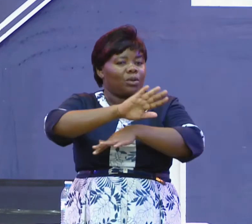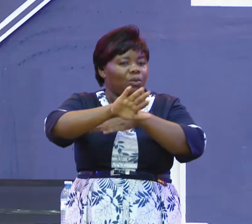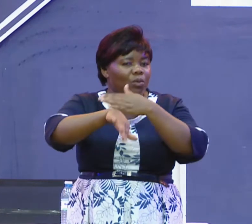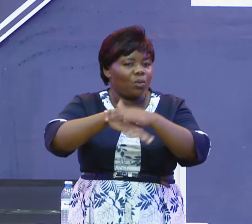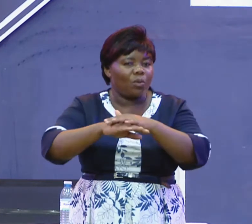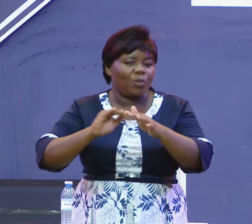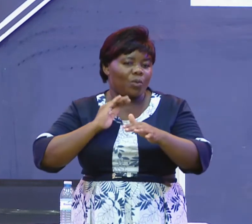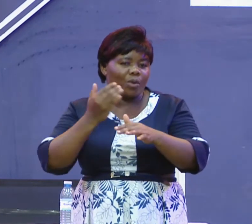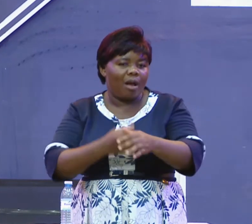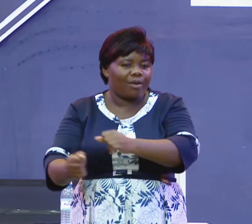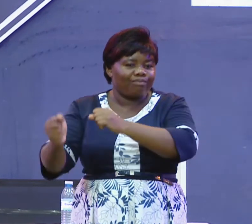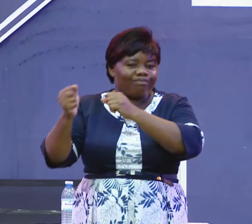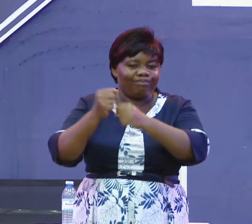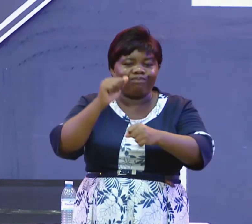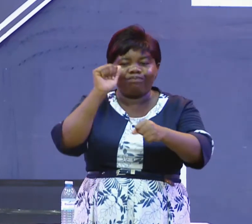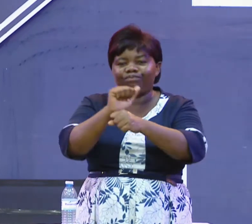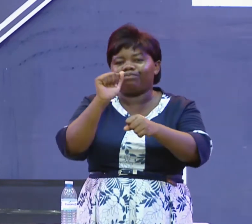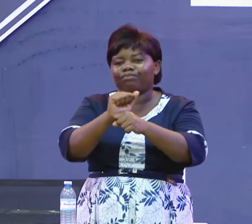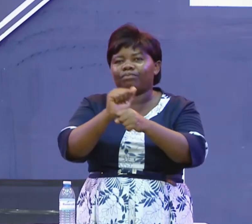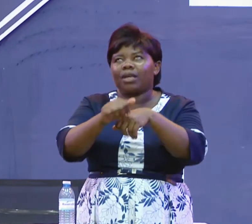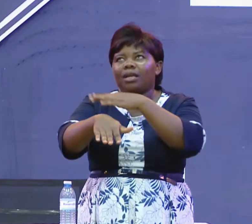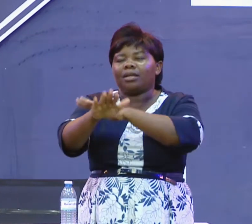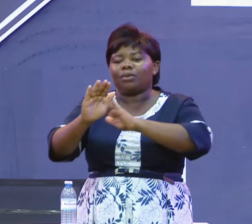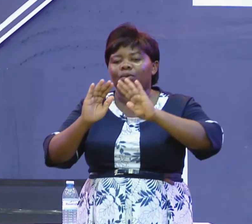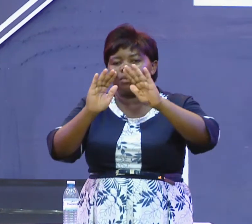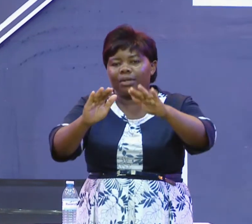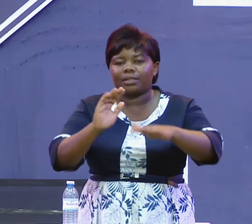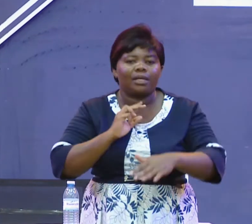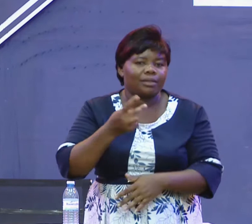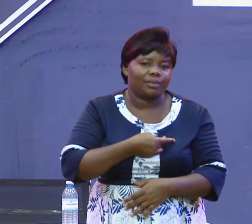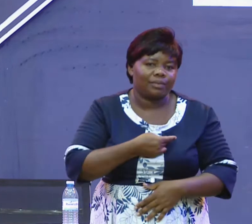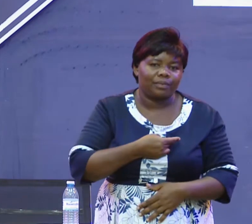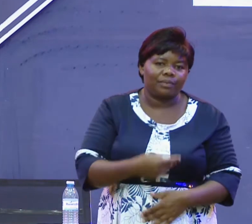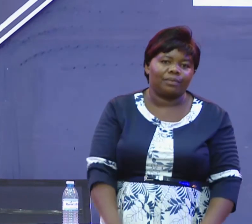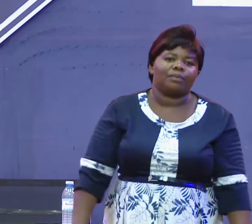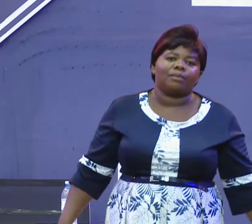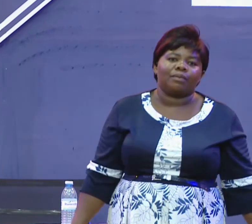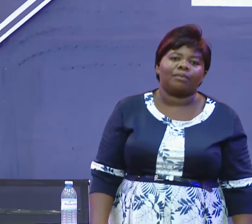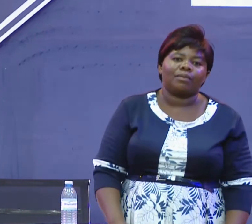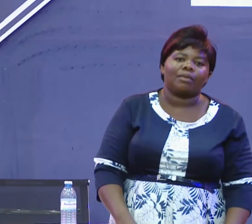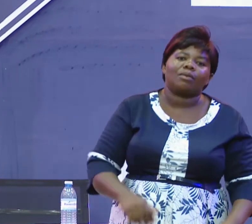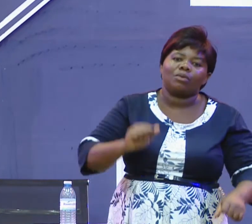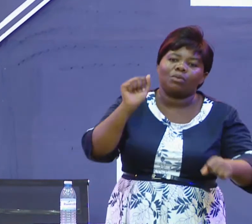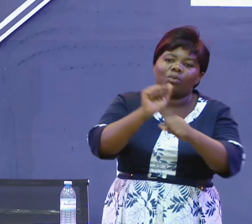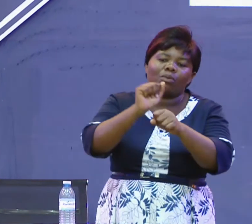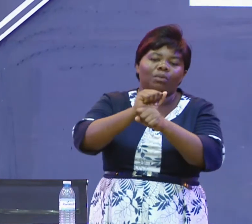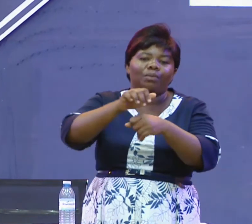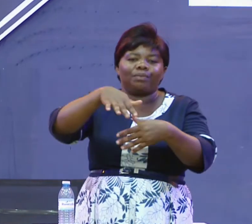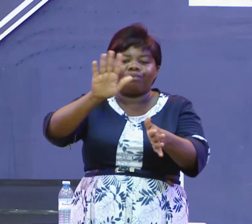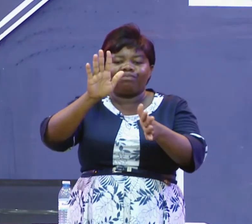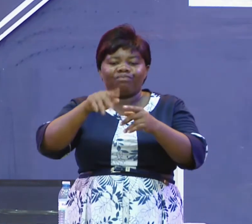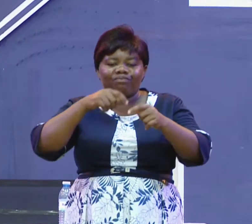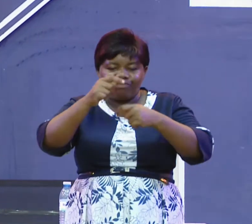mikono jaffe. Let's work with our hands. Katonda jatu omkisa. And God will bless us. Diligence.